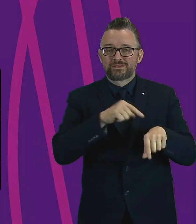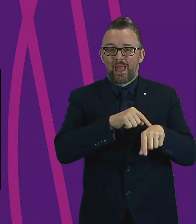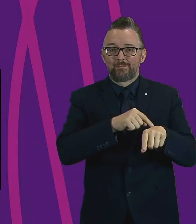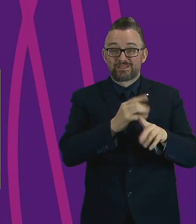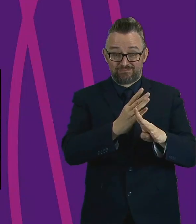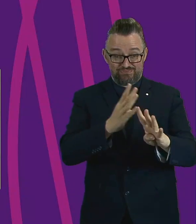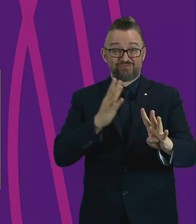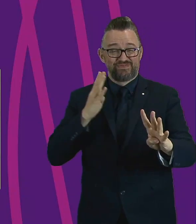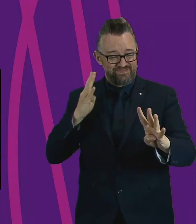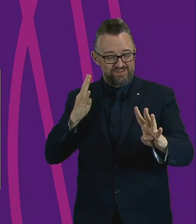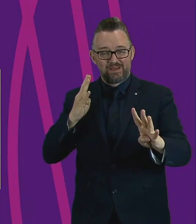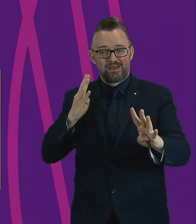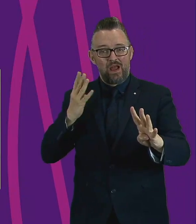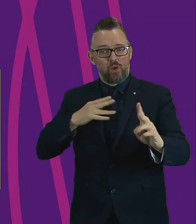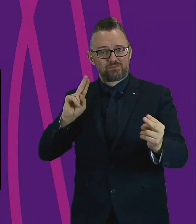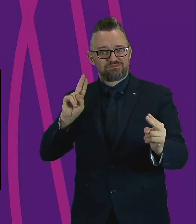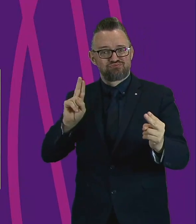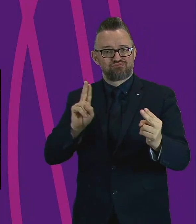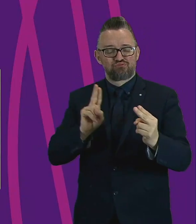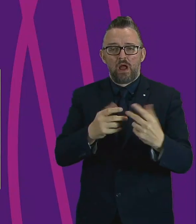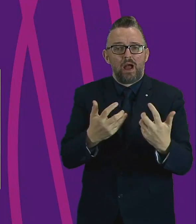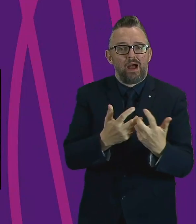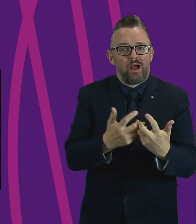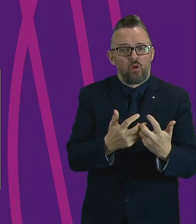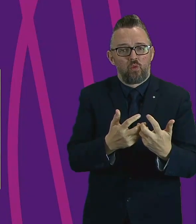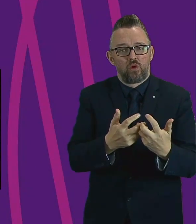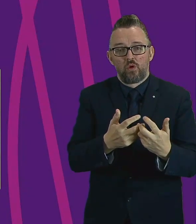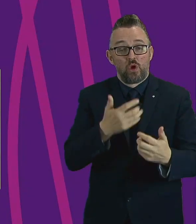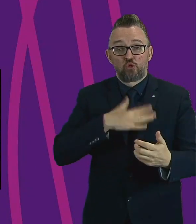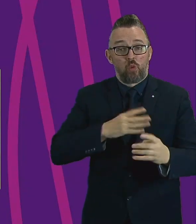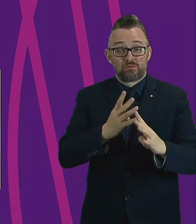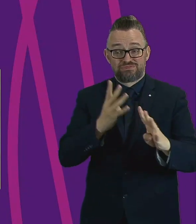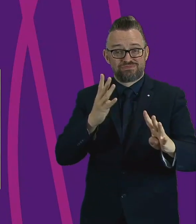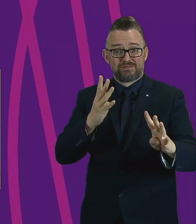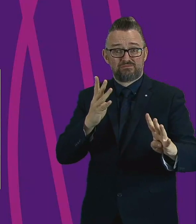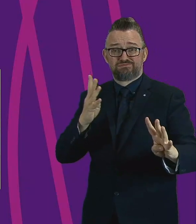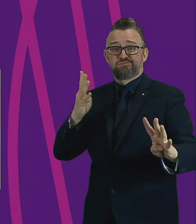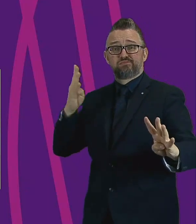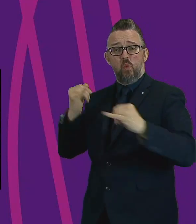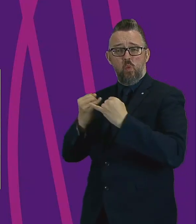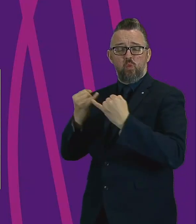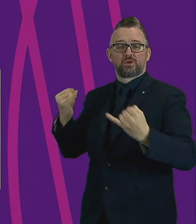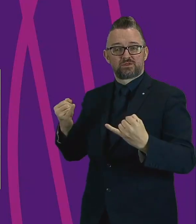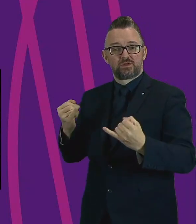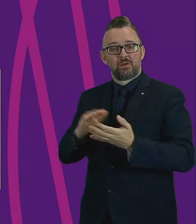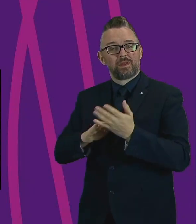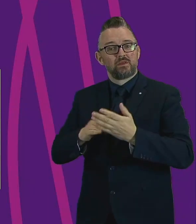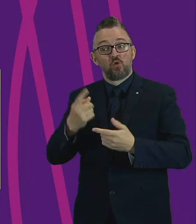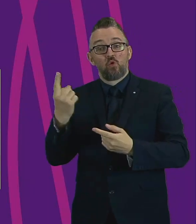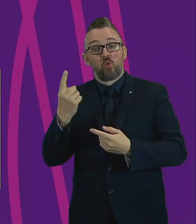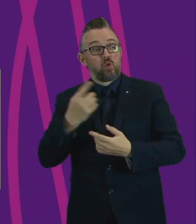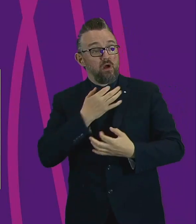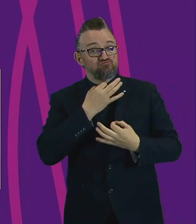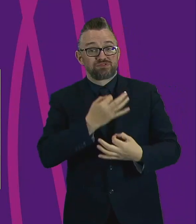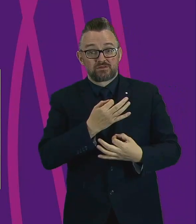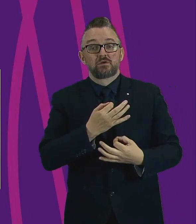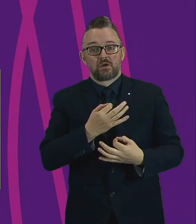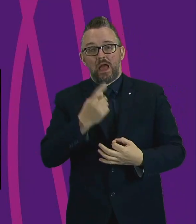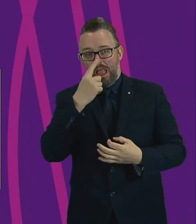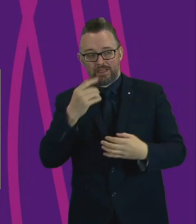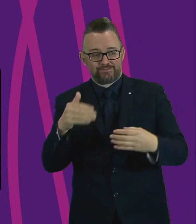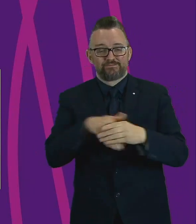already unacceptably long before this pandemic, do not become even more excessive and vulnerable people can access these services as quickly